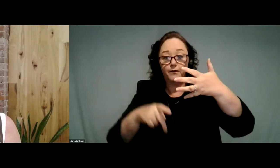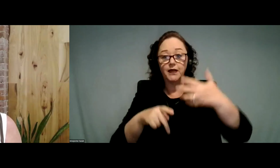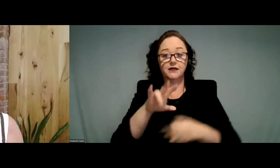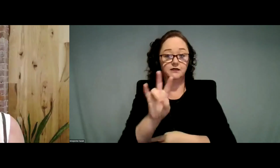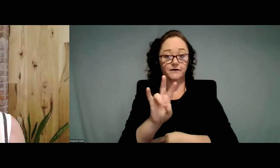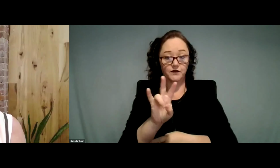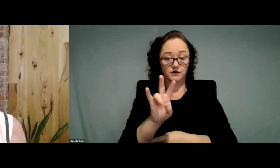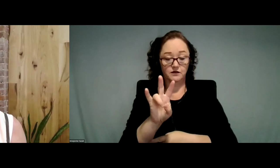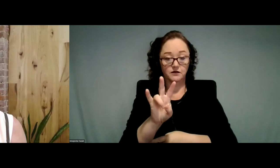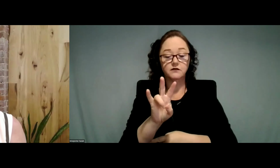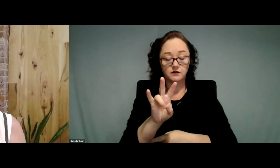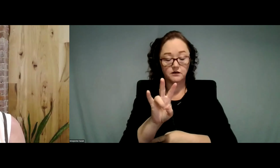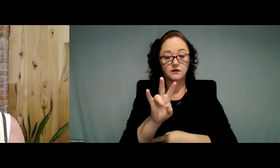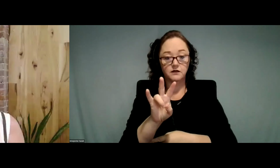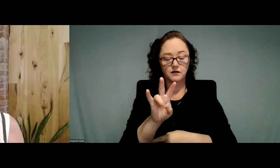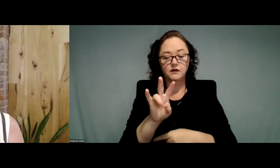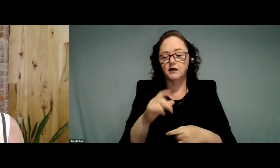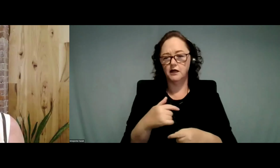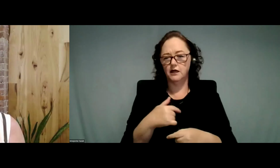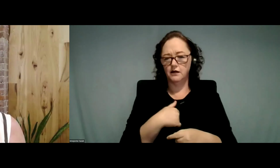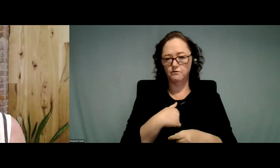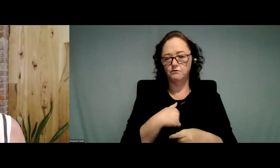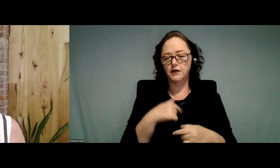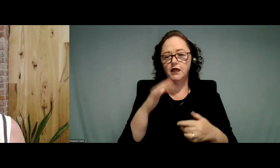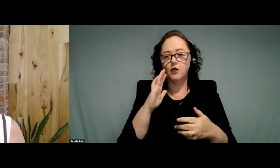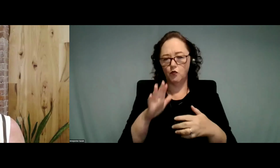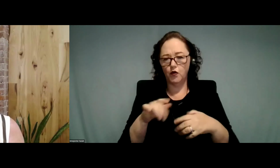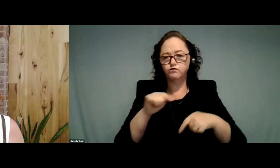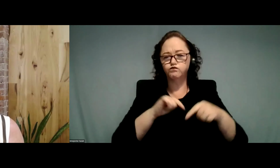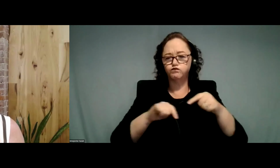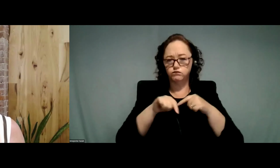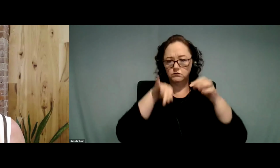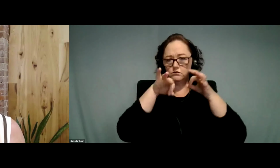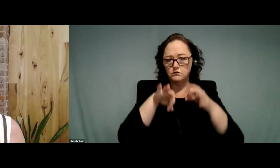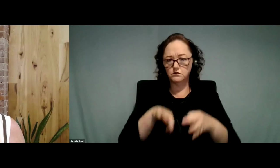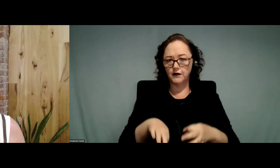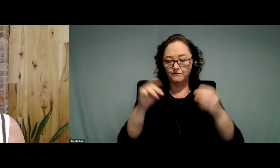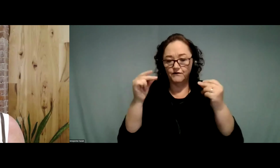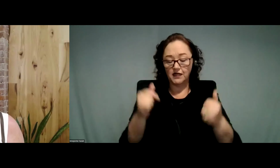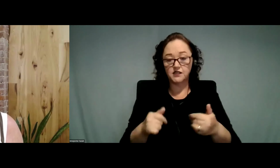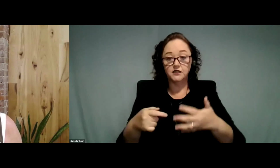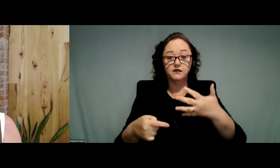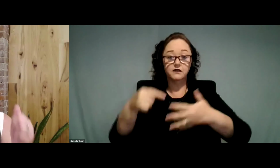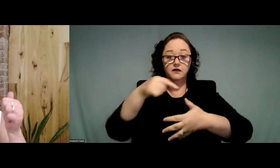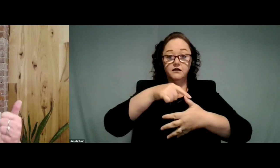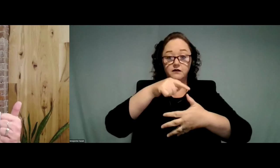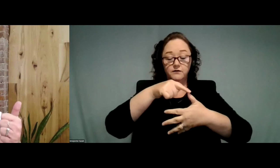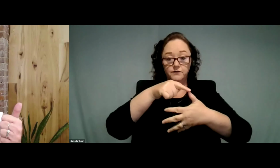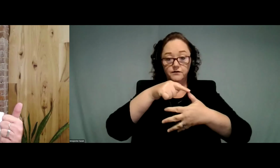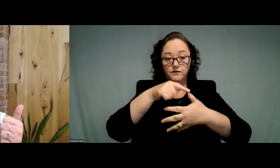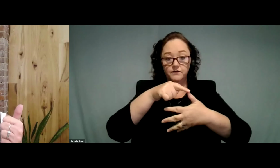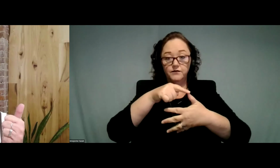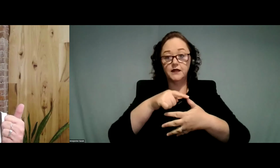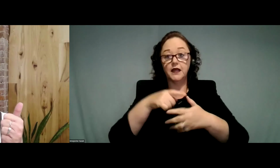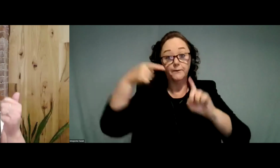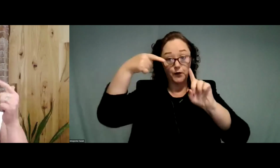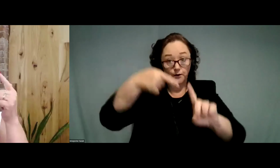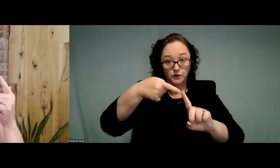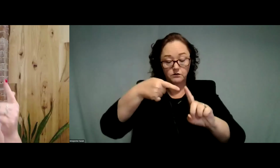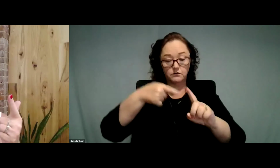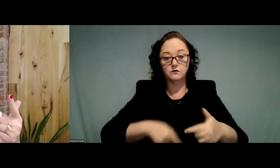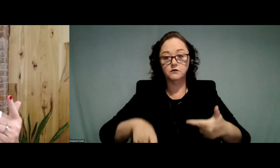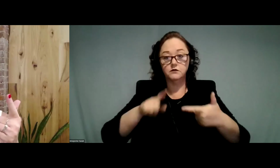go back through them just really quickly. So we have, first of all, we have our purpose,